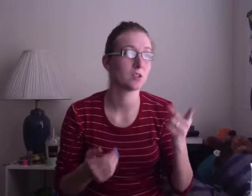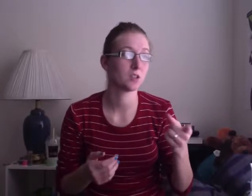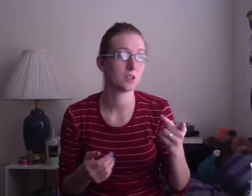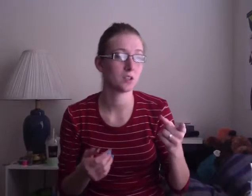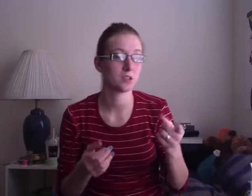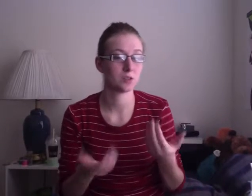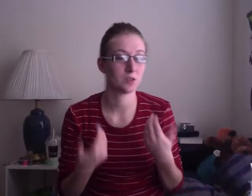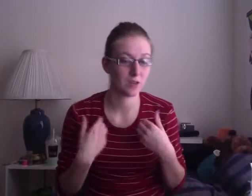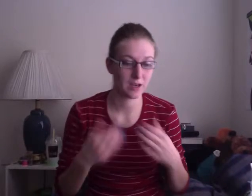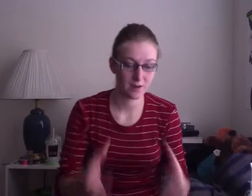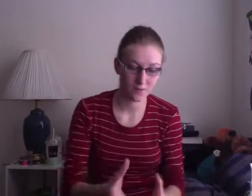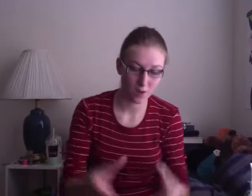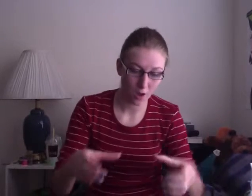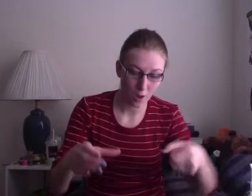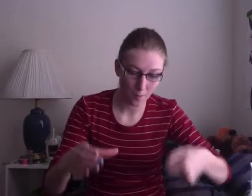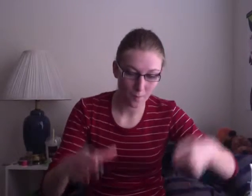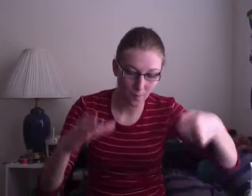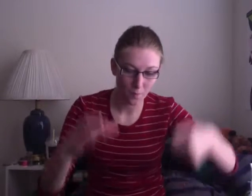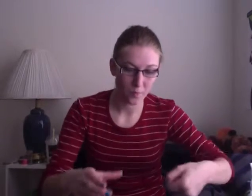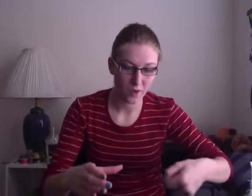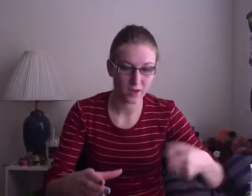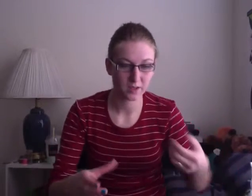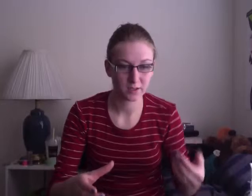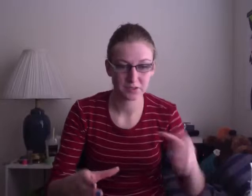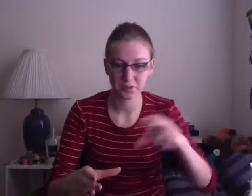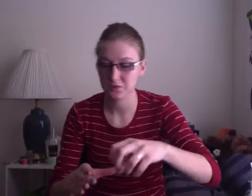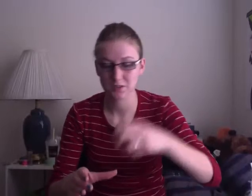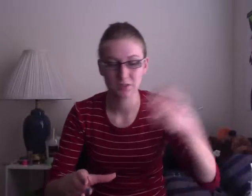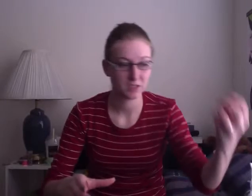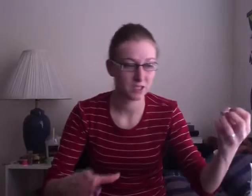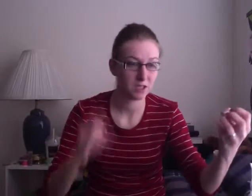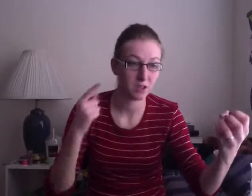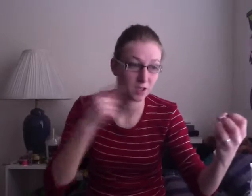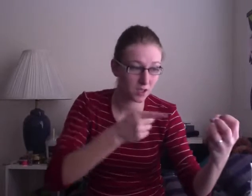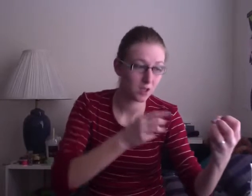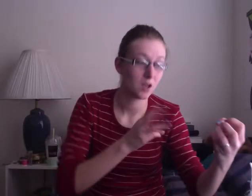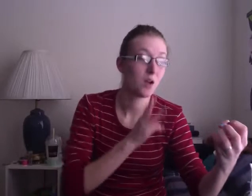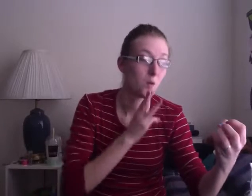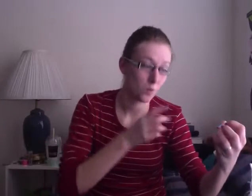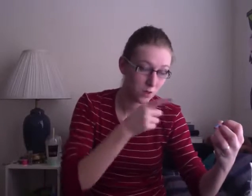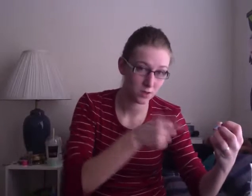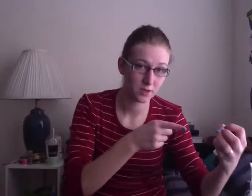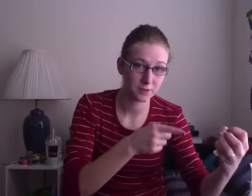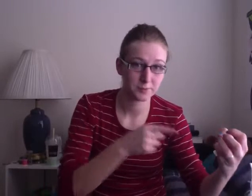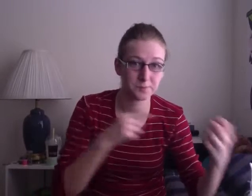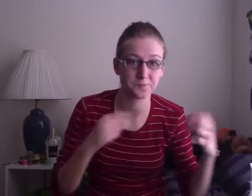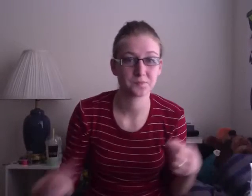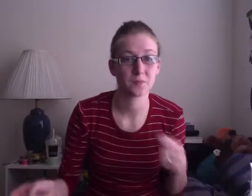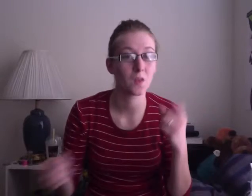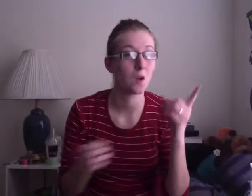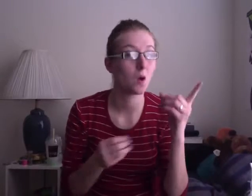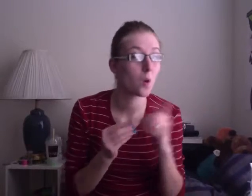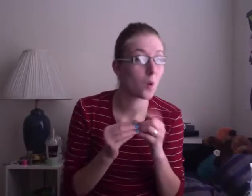there's water that's collected. You take the lid and set it on the stove, and then you have water that runs everywhere. Another really good example you've all experienced.